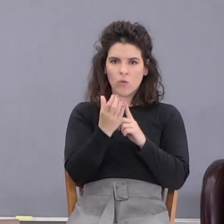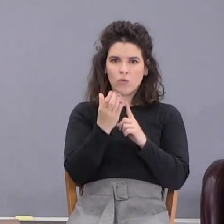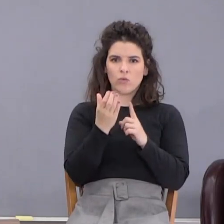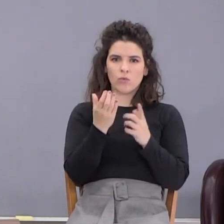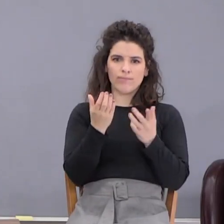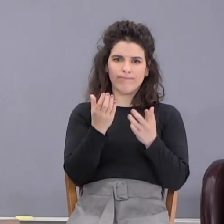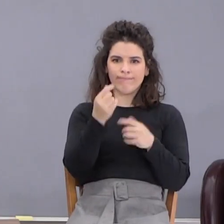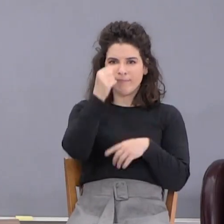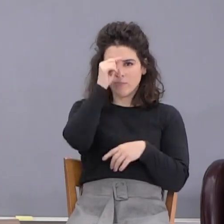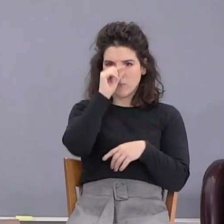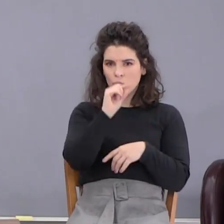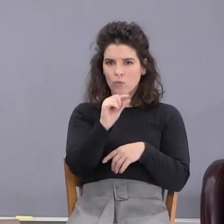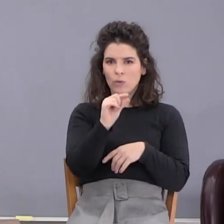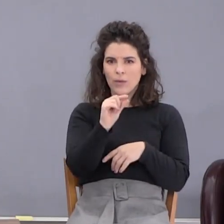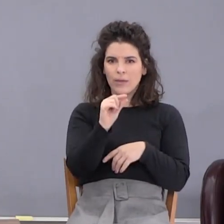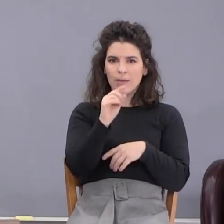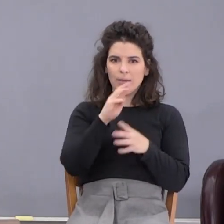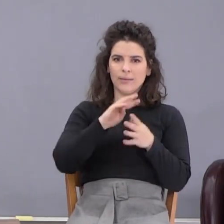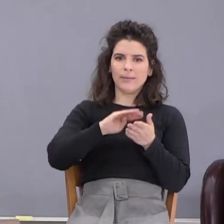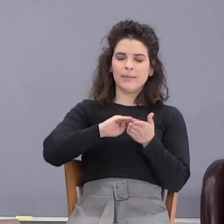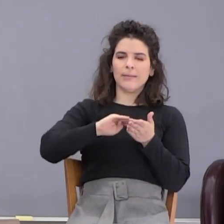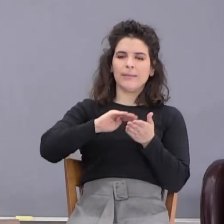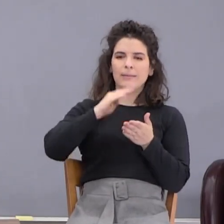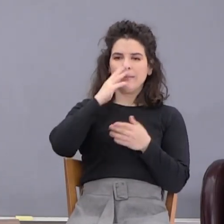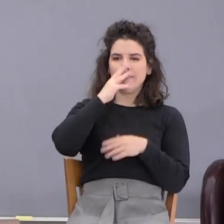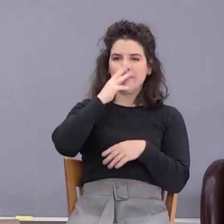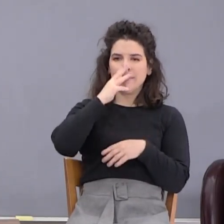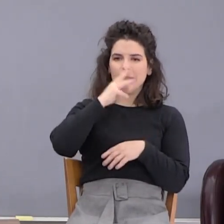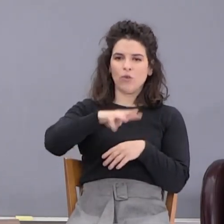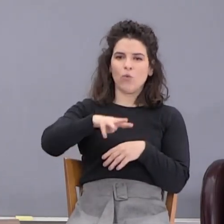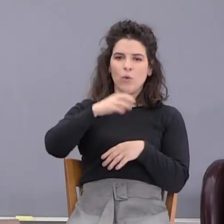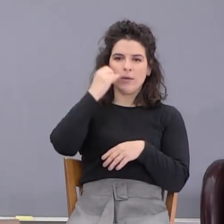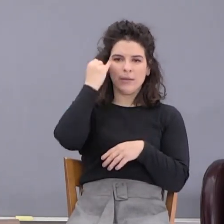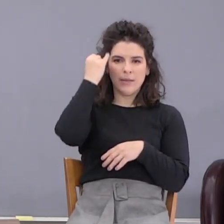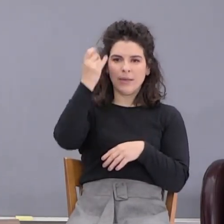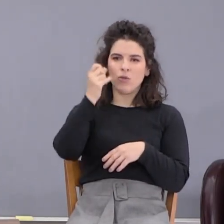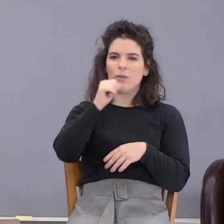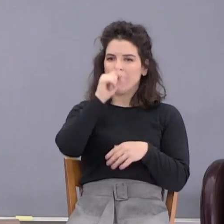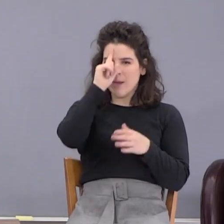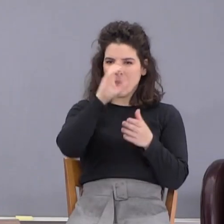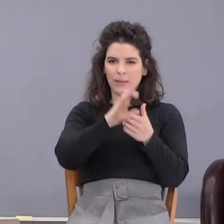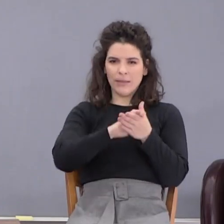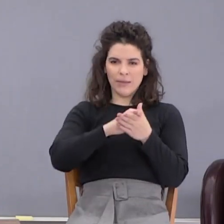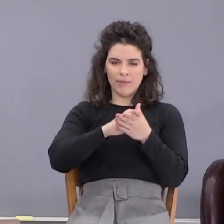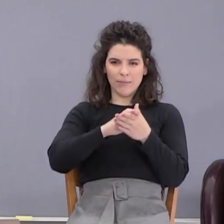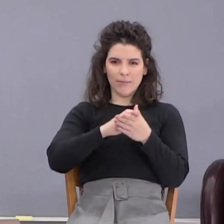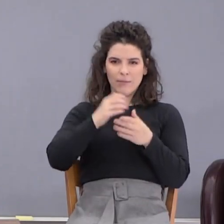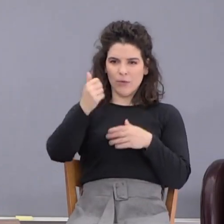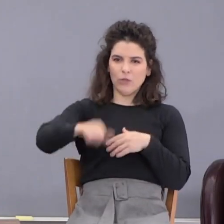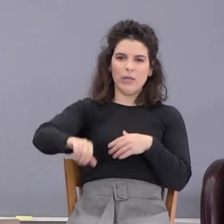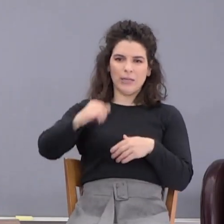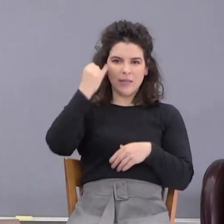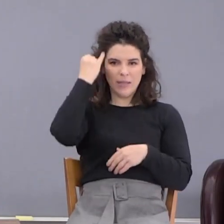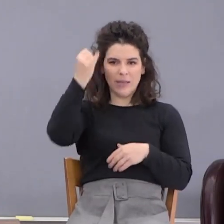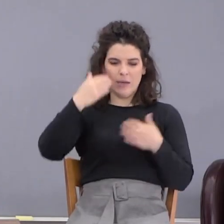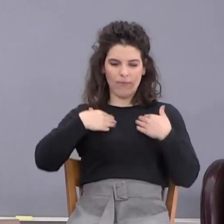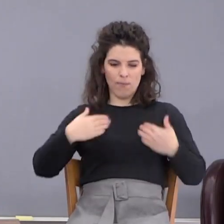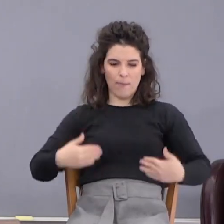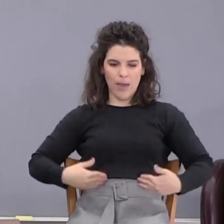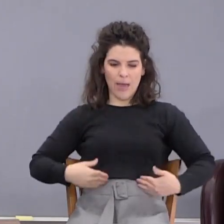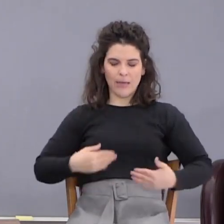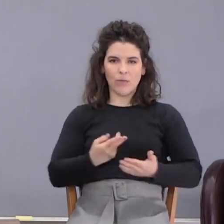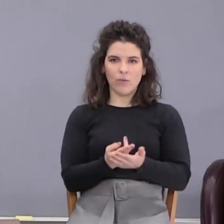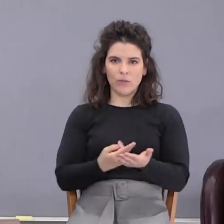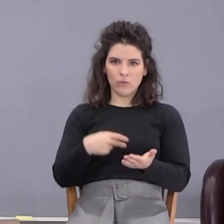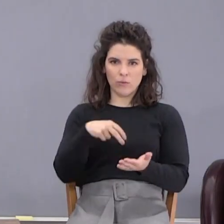the Greeks, they dismissed the idea of literal bodily resurrection. And we're not going to go